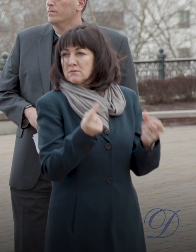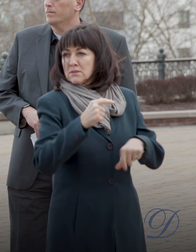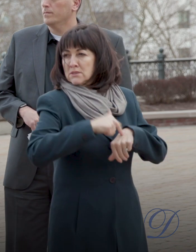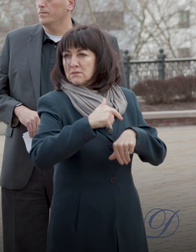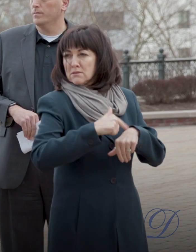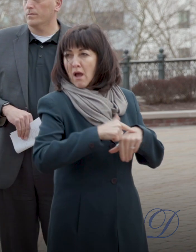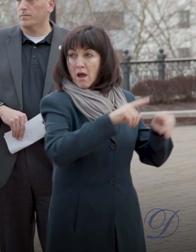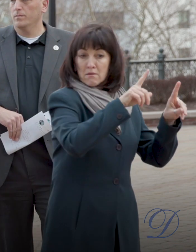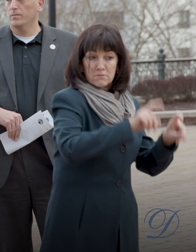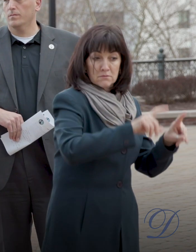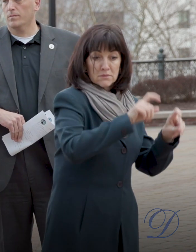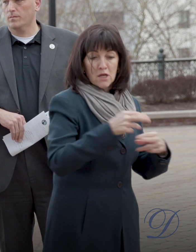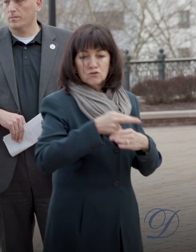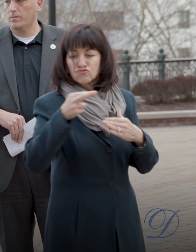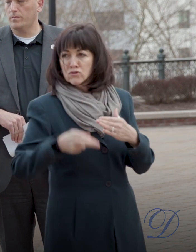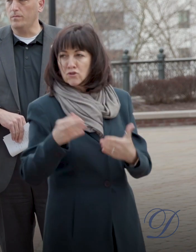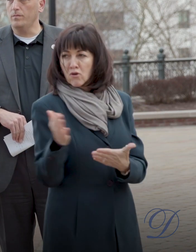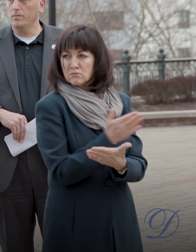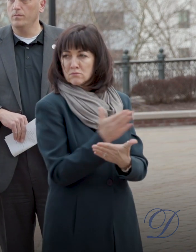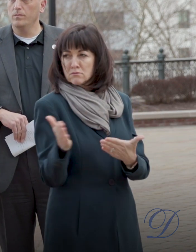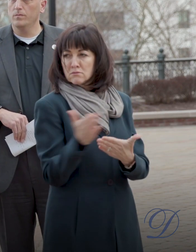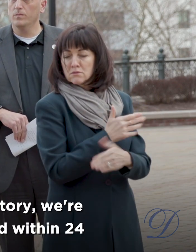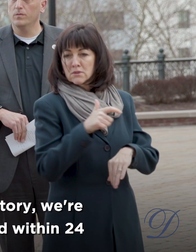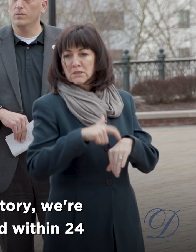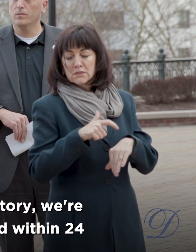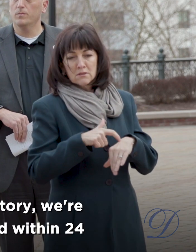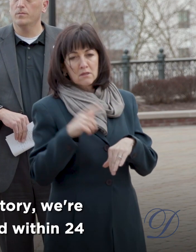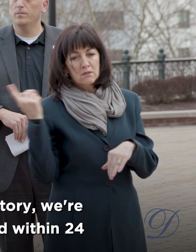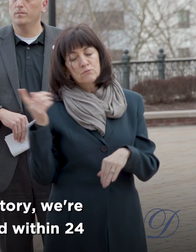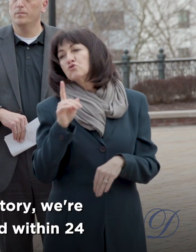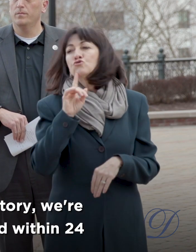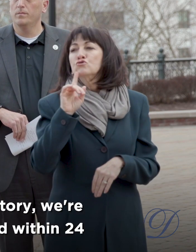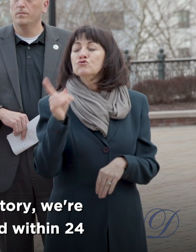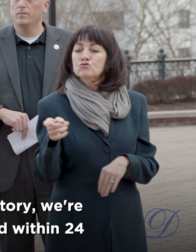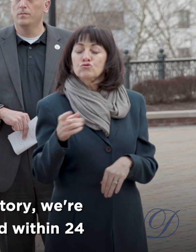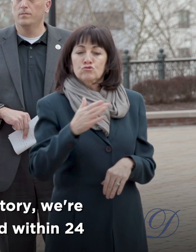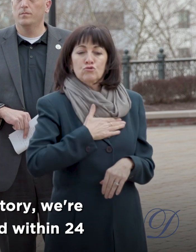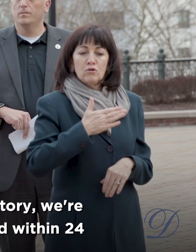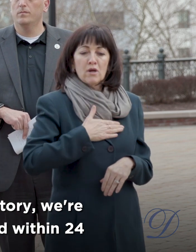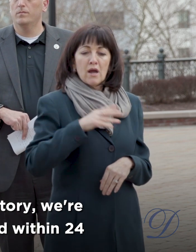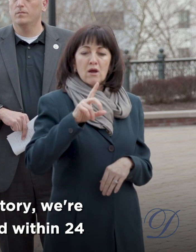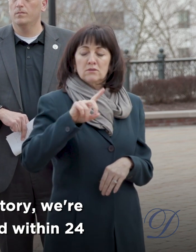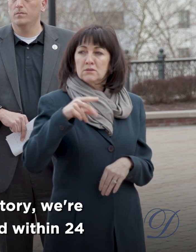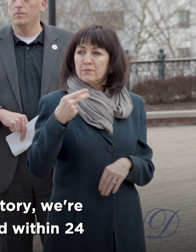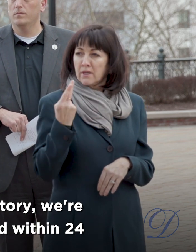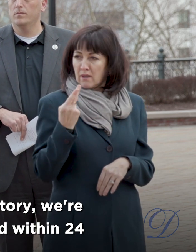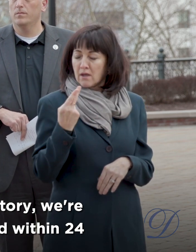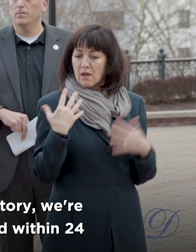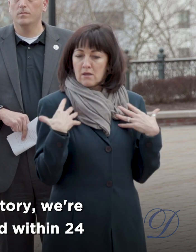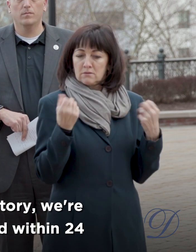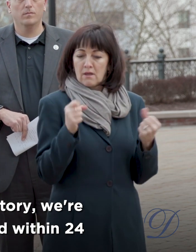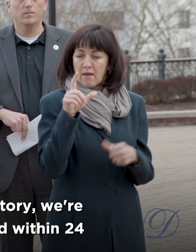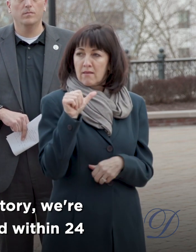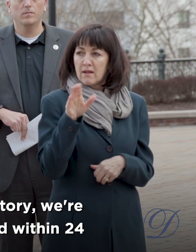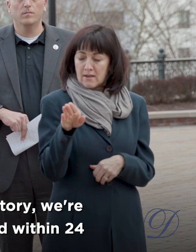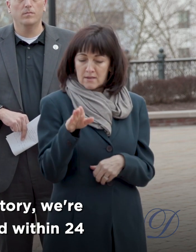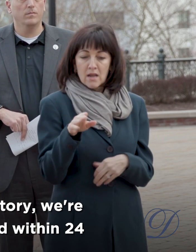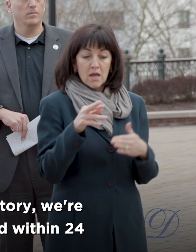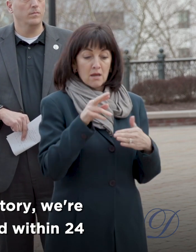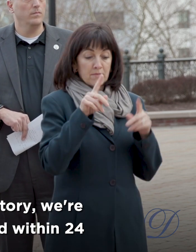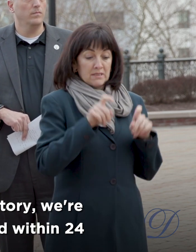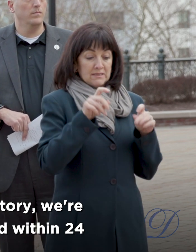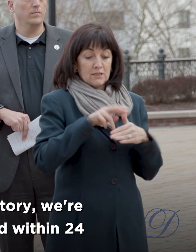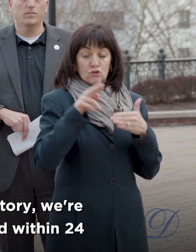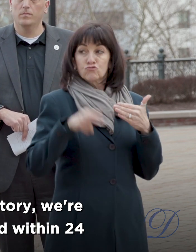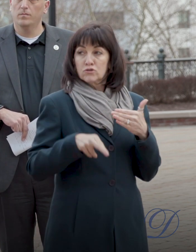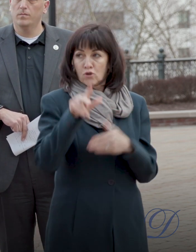they're been contaminated? Sure. So in our public health laboratory, we're able to turn test results around